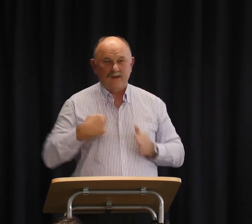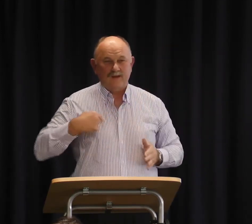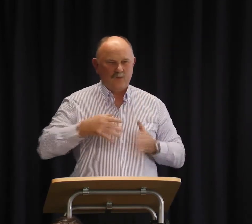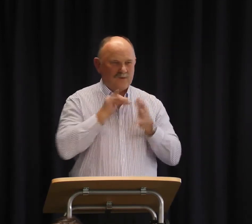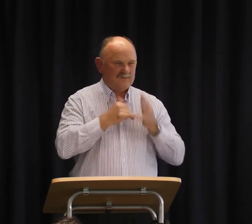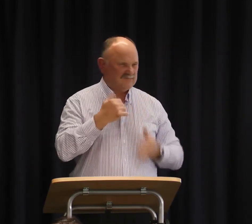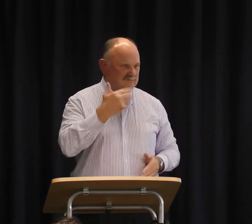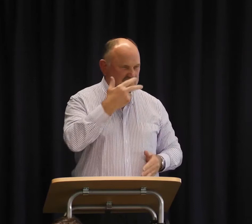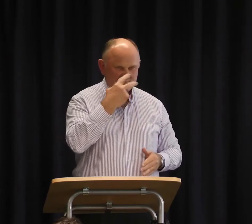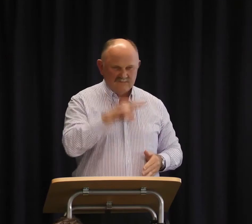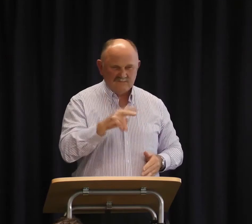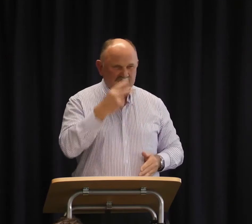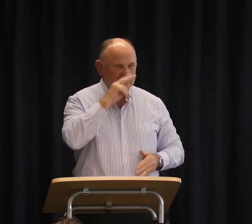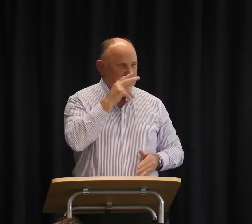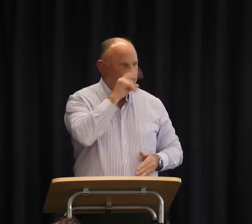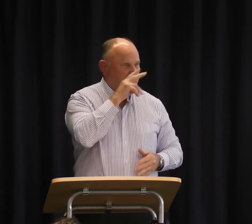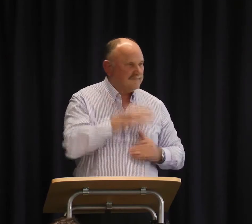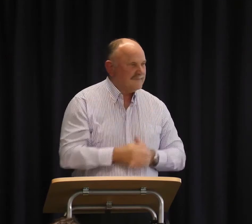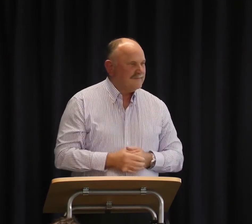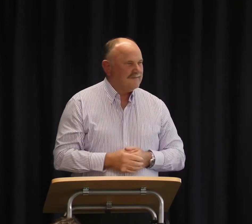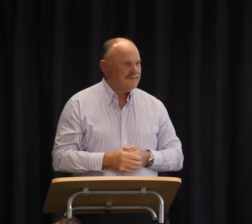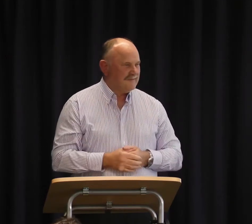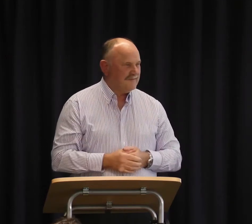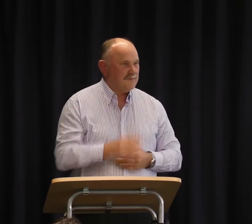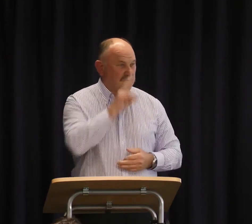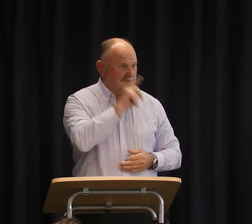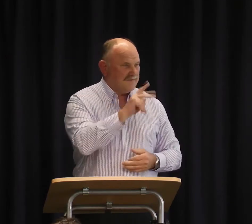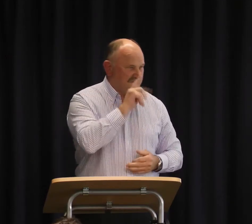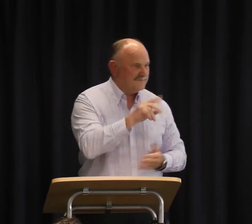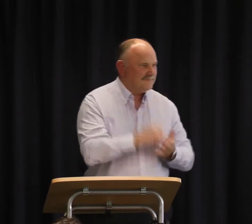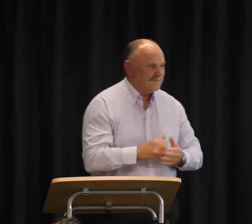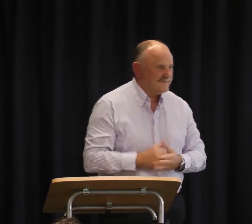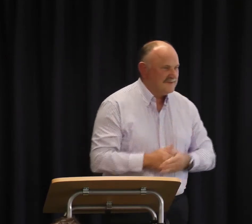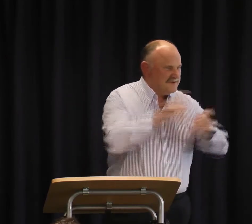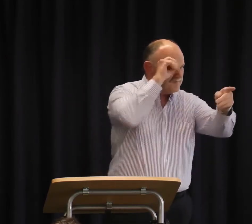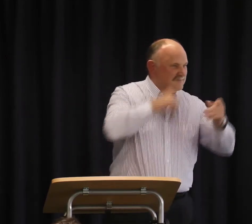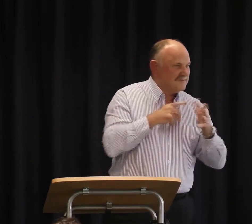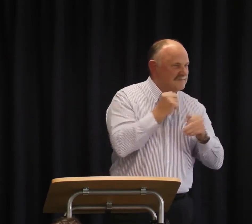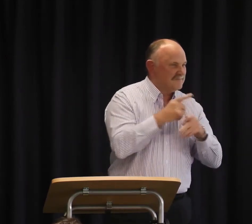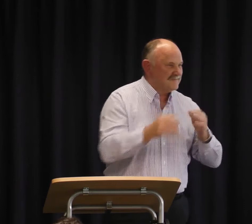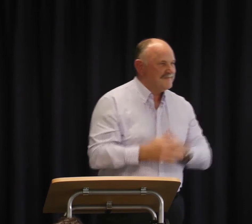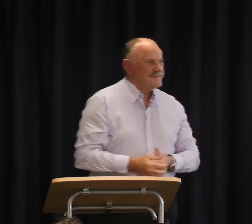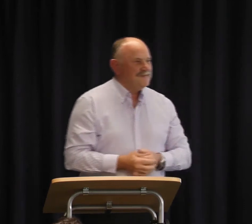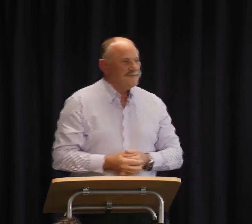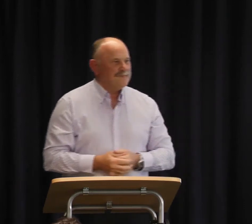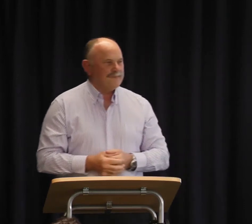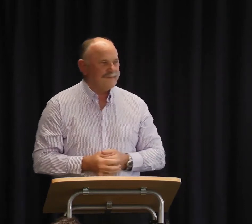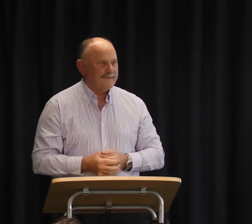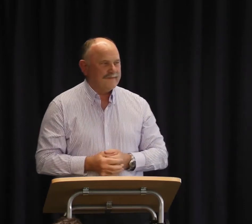team manager of the time. And I was maybe 20, 21, pretty young. 21 I was. You remember how old